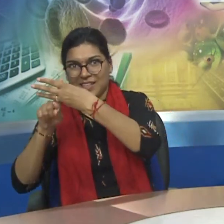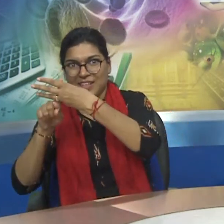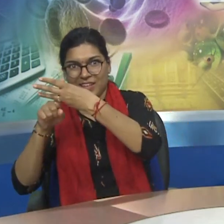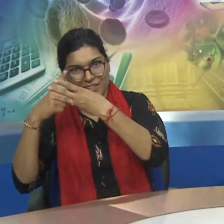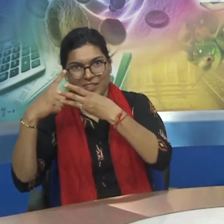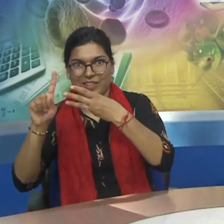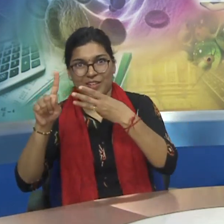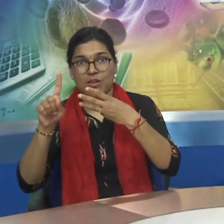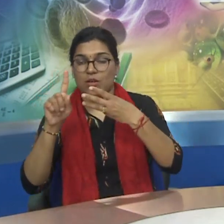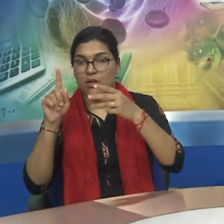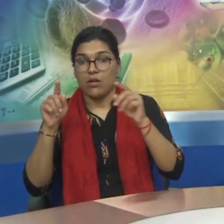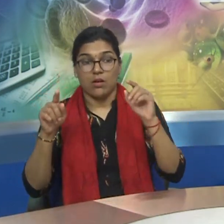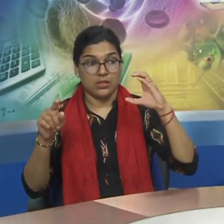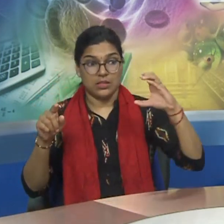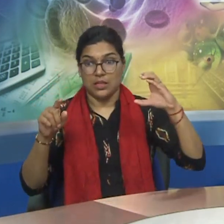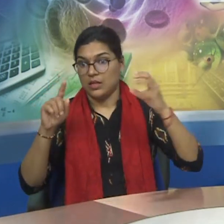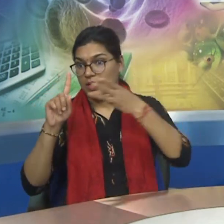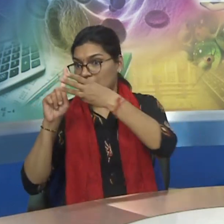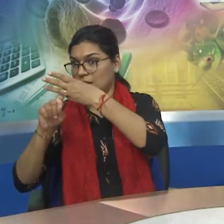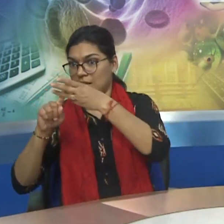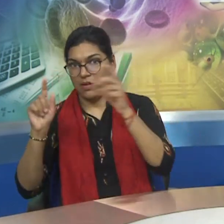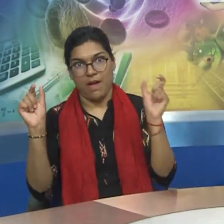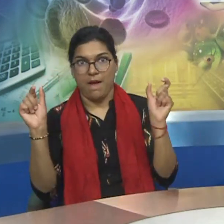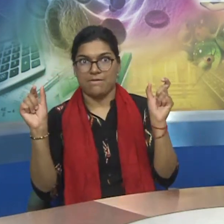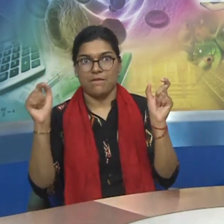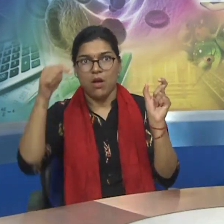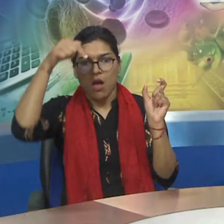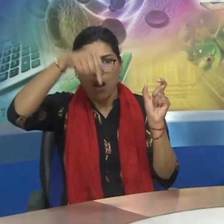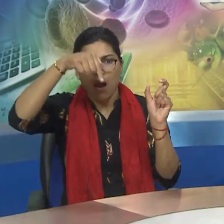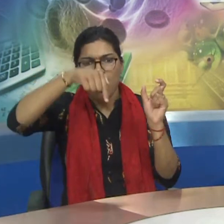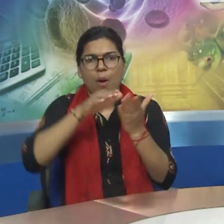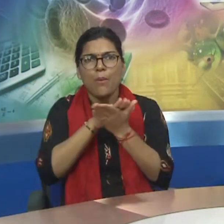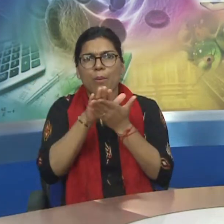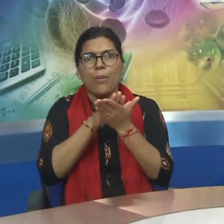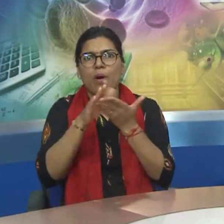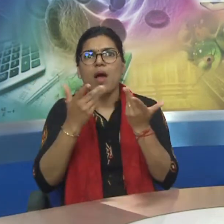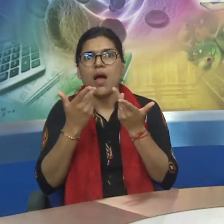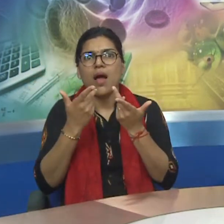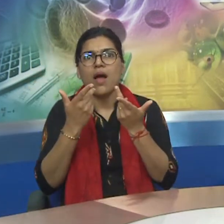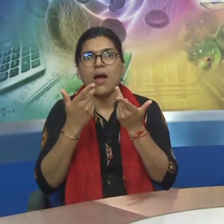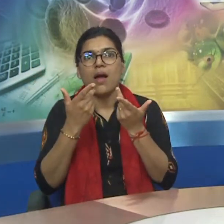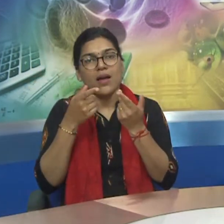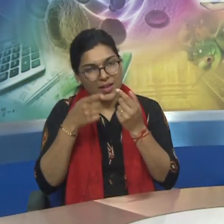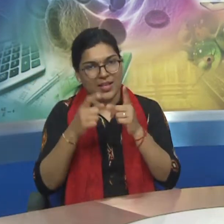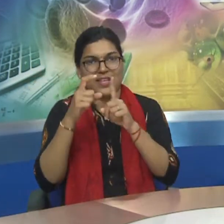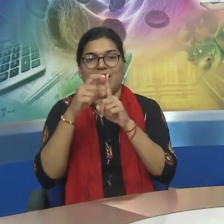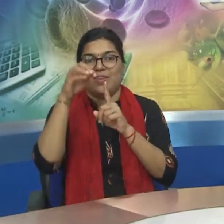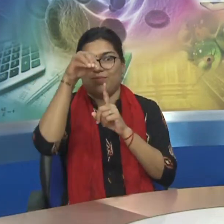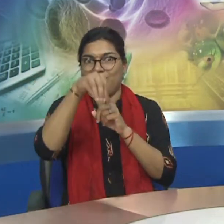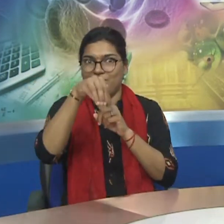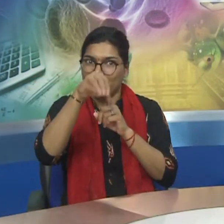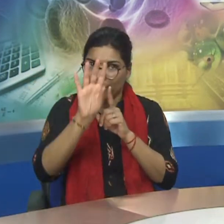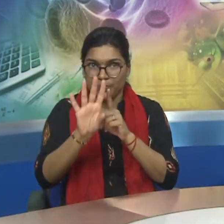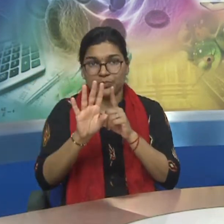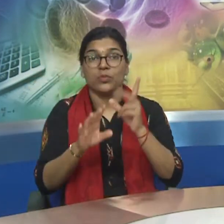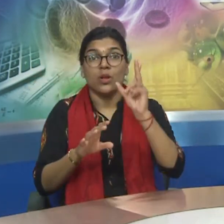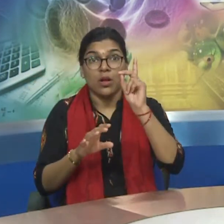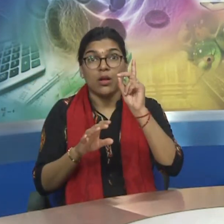The D option would be correct because in the question it is written C5 and E7. What will be